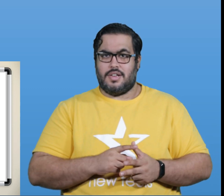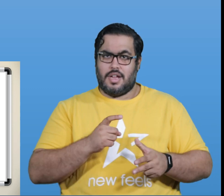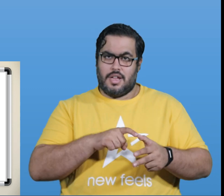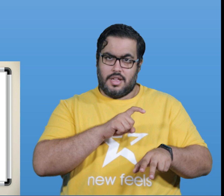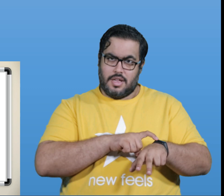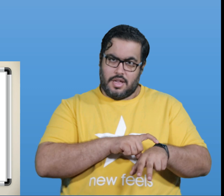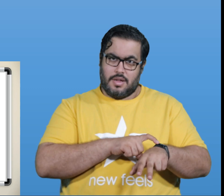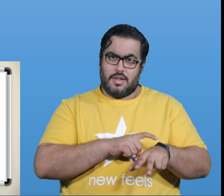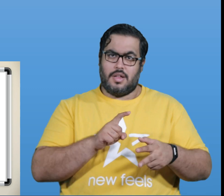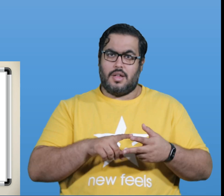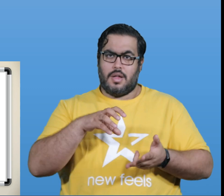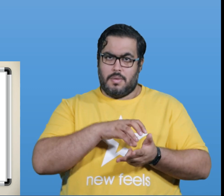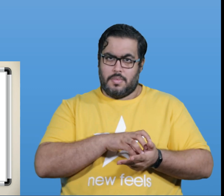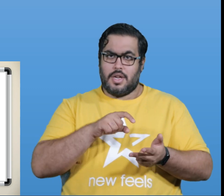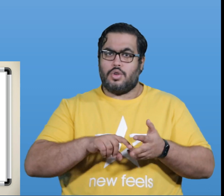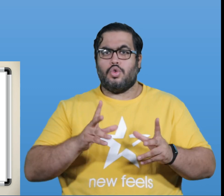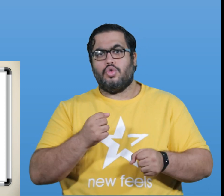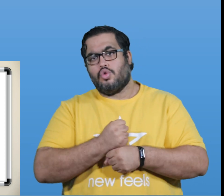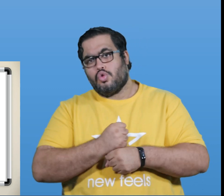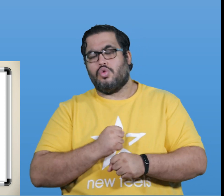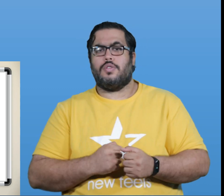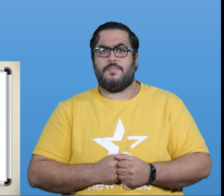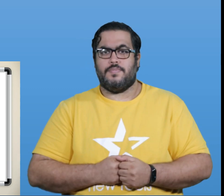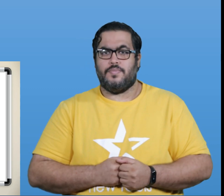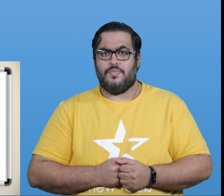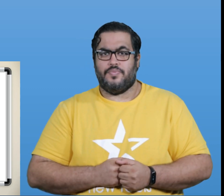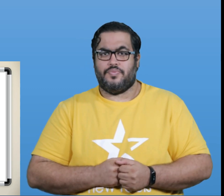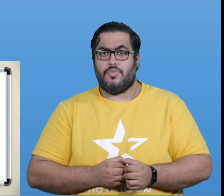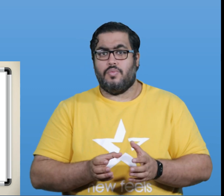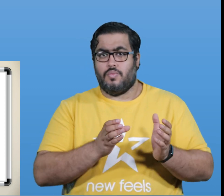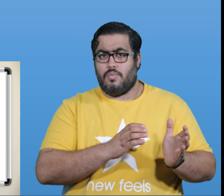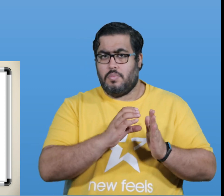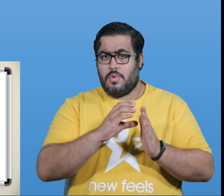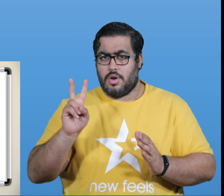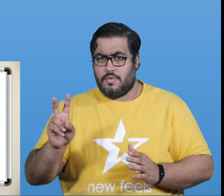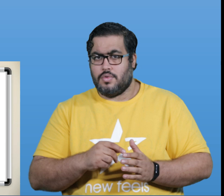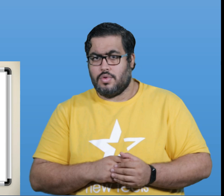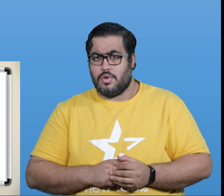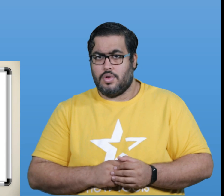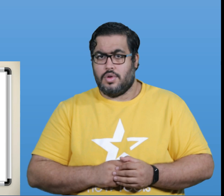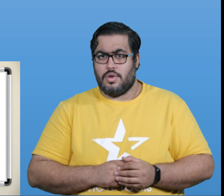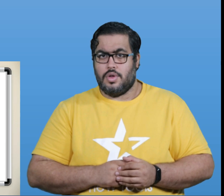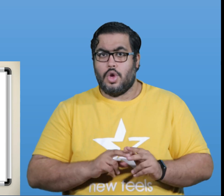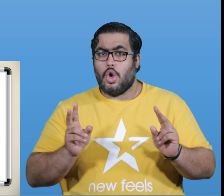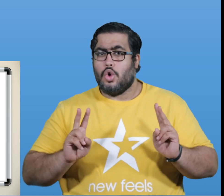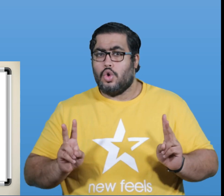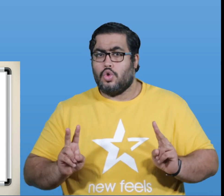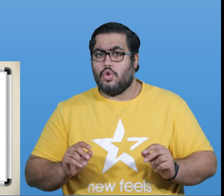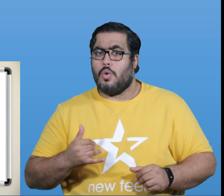and the thing that actually exists there. But in paragraph number 2, we have the event and the importance of the